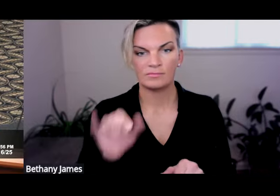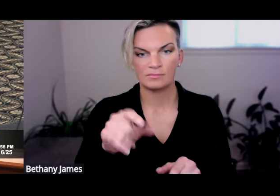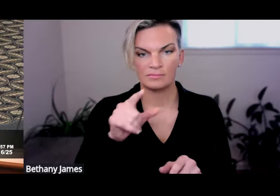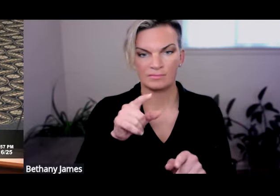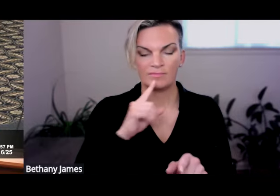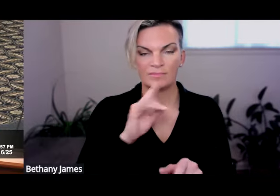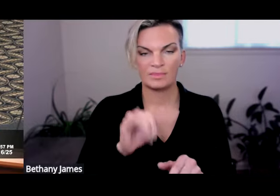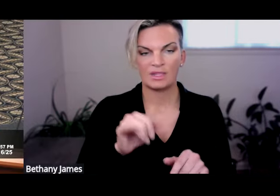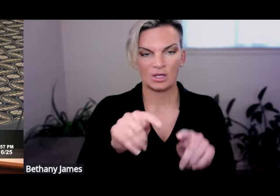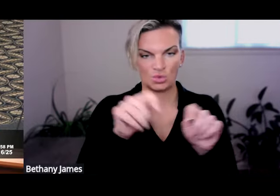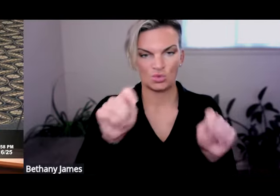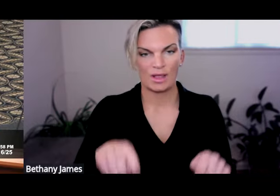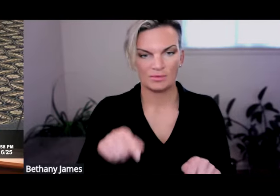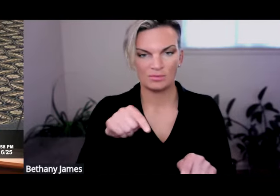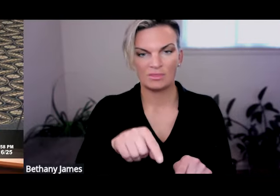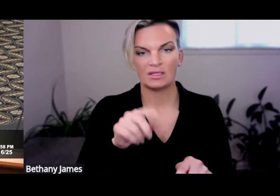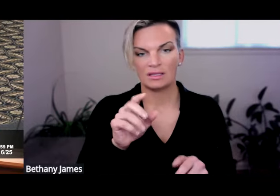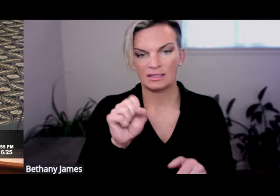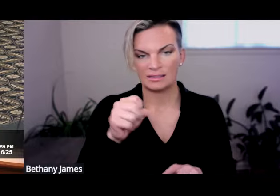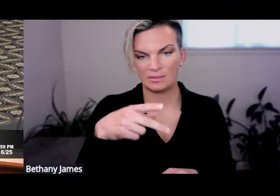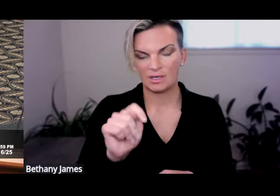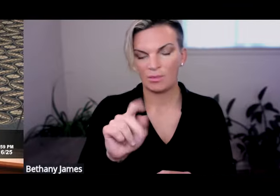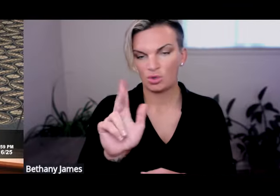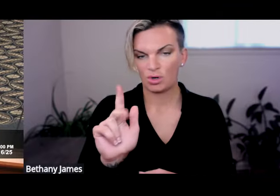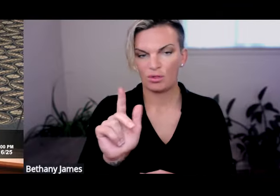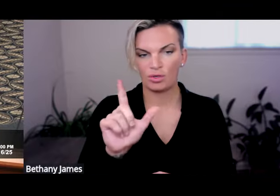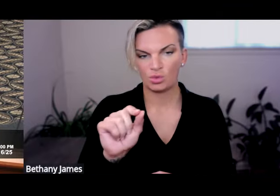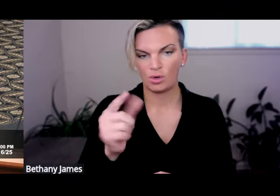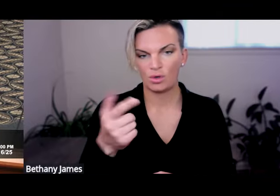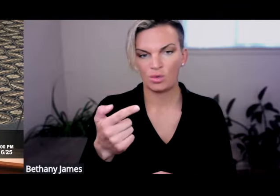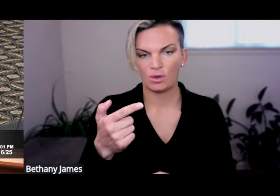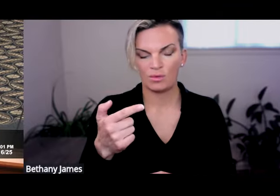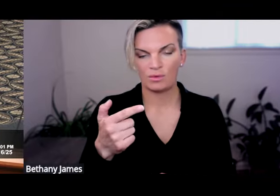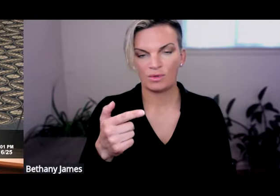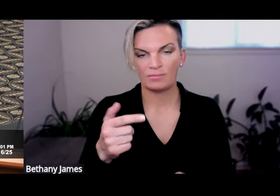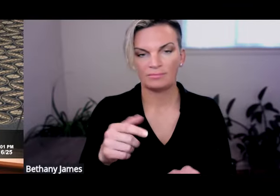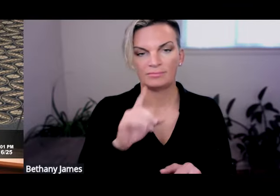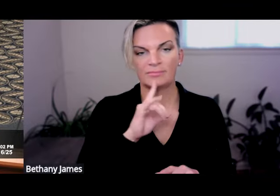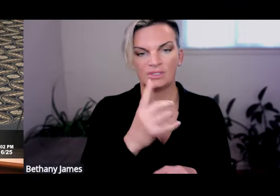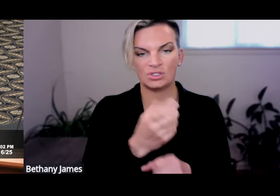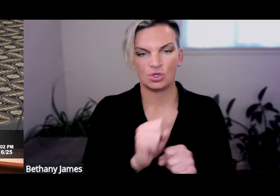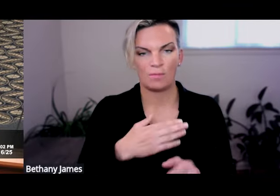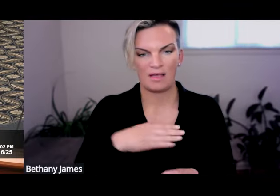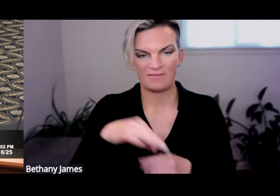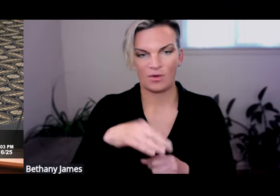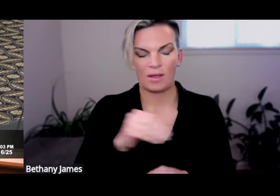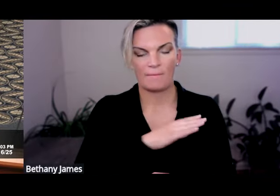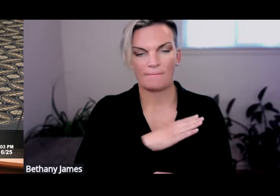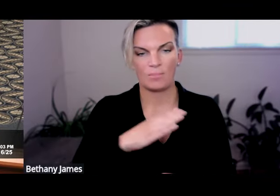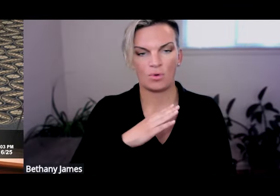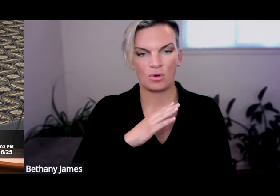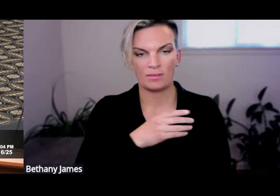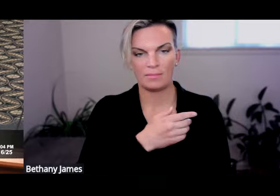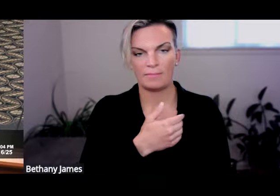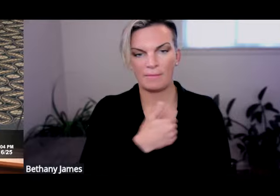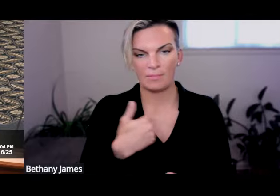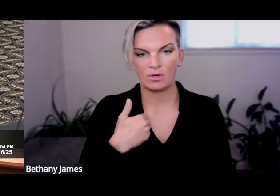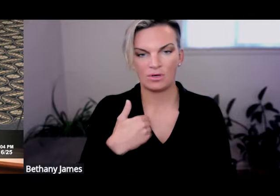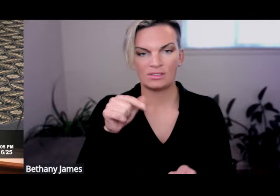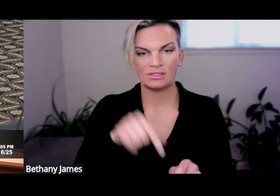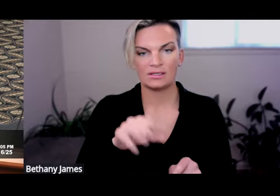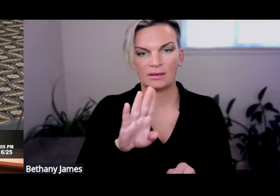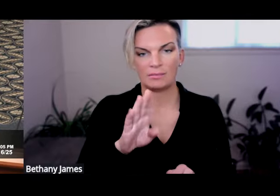Vote. And board members Matuzik and Bradshaw both said, I'm going to vote no. This is not the 100 words